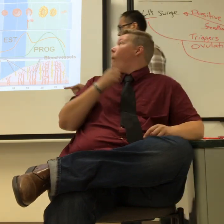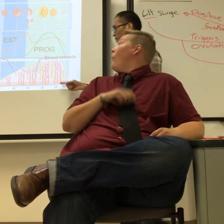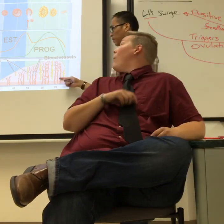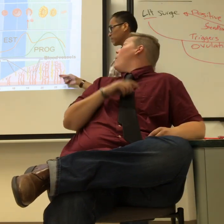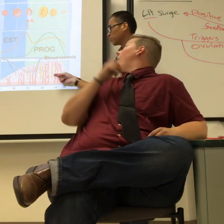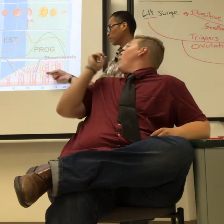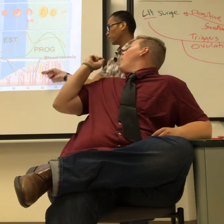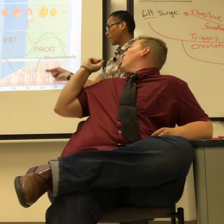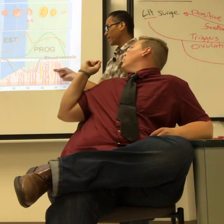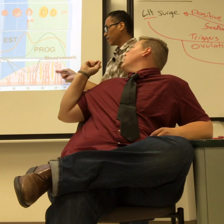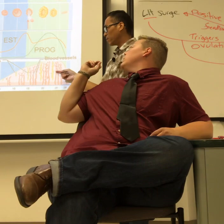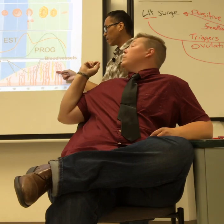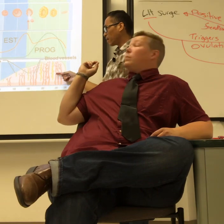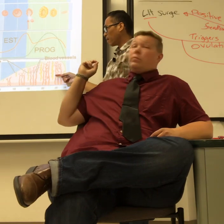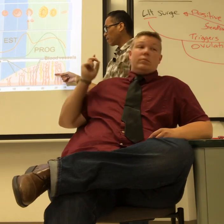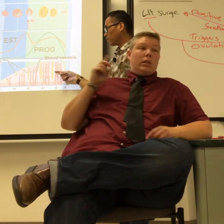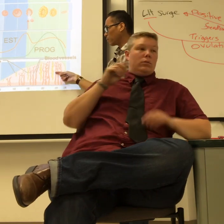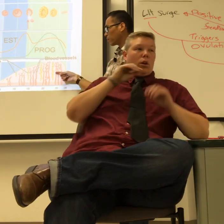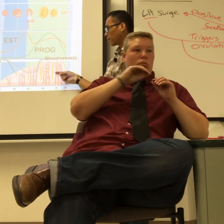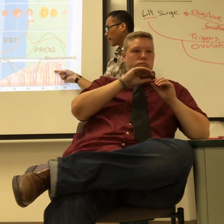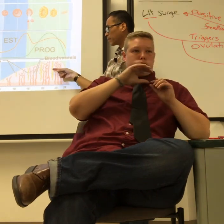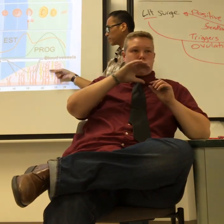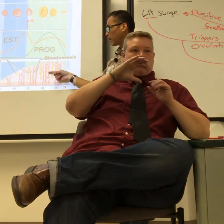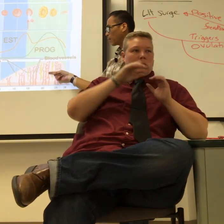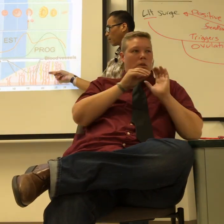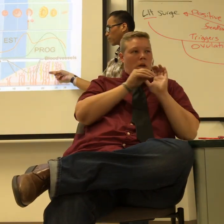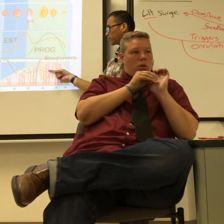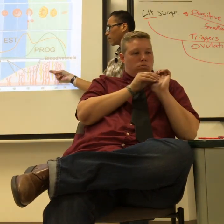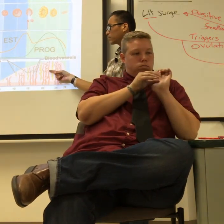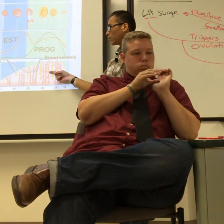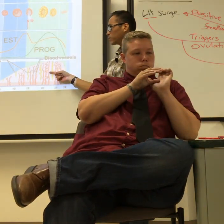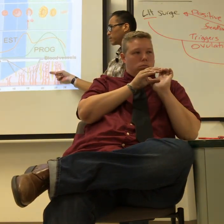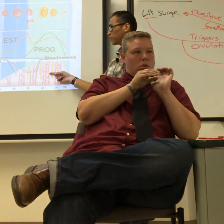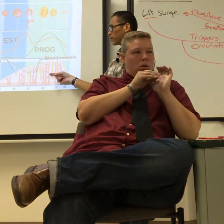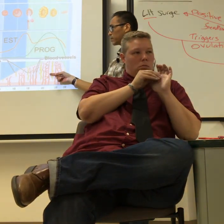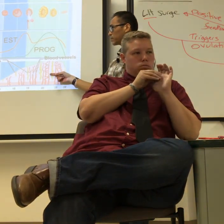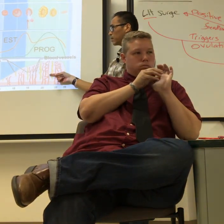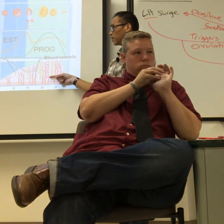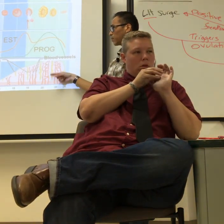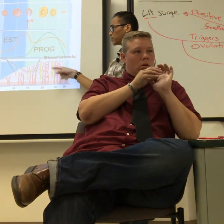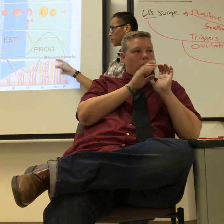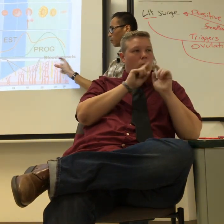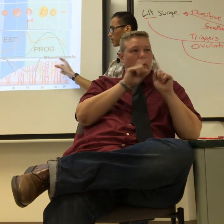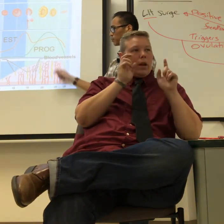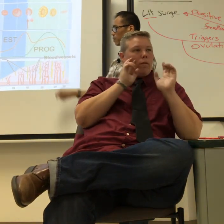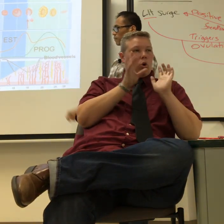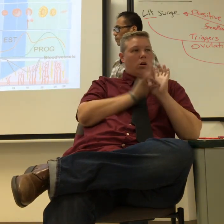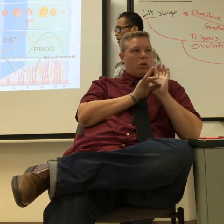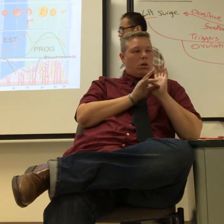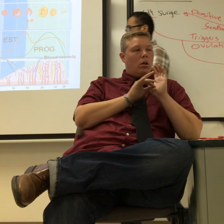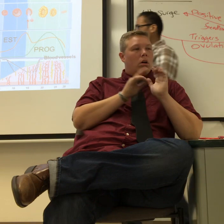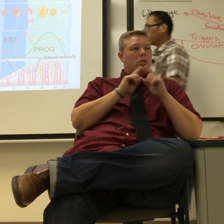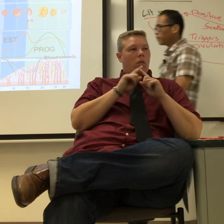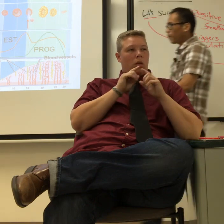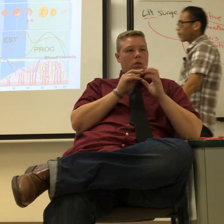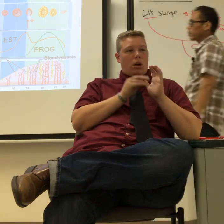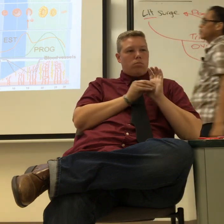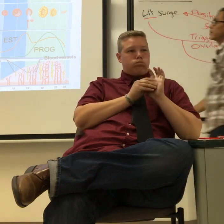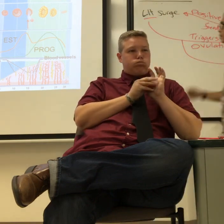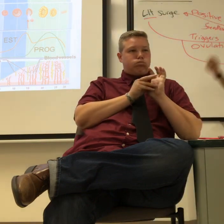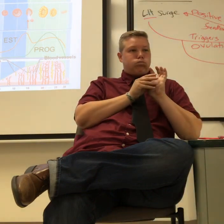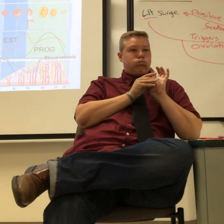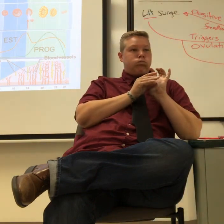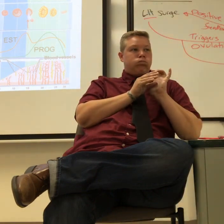Okay? Everything's proliferated. You got a lot of uterine glands, spiral arteries. I would say what's different is there's so much proliferation from